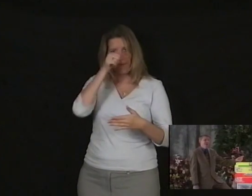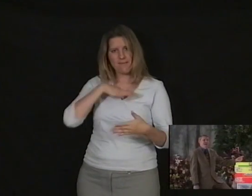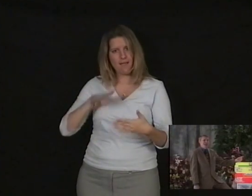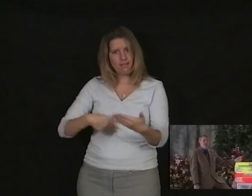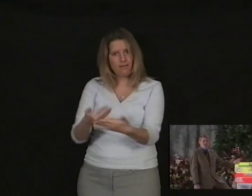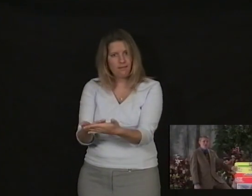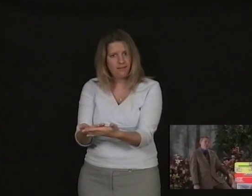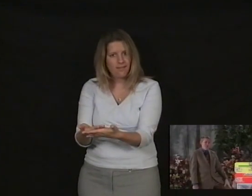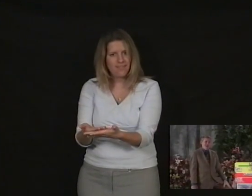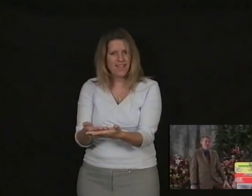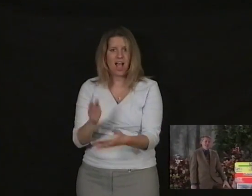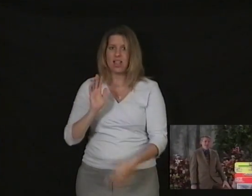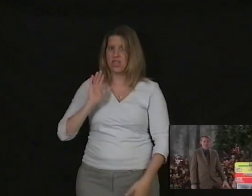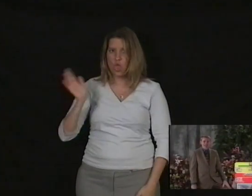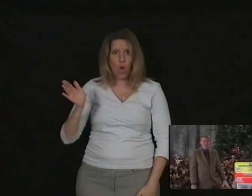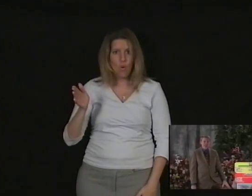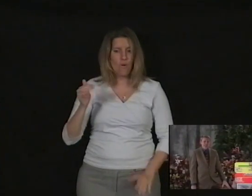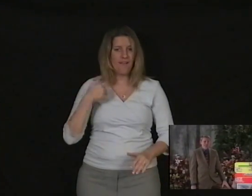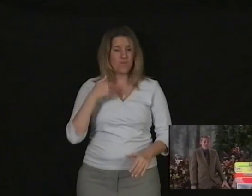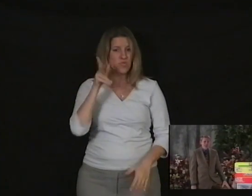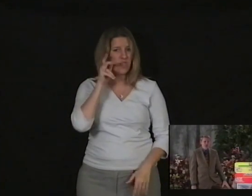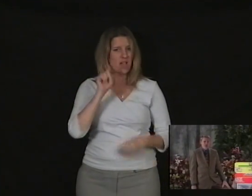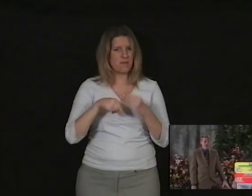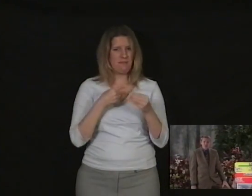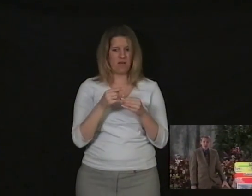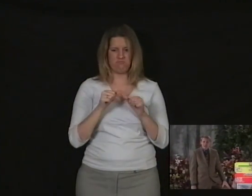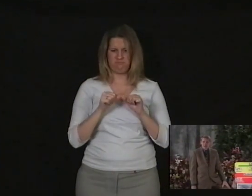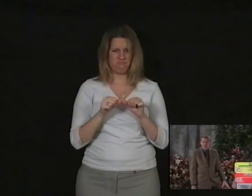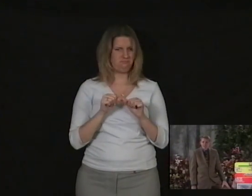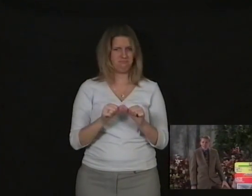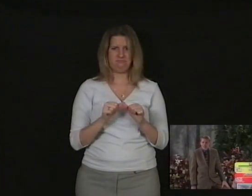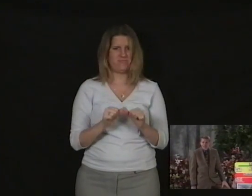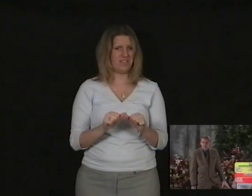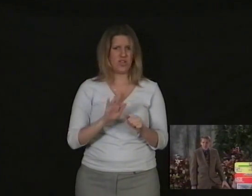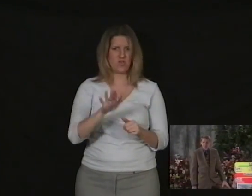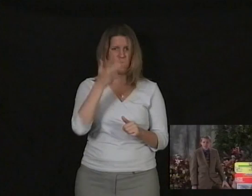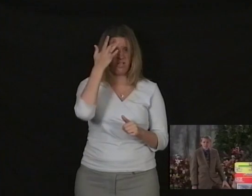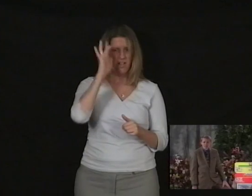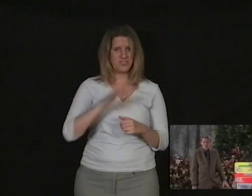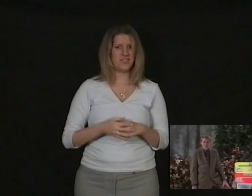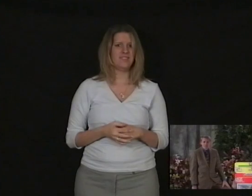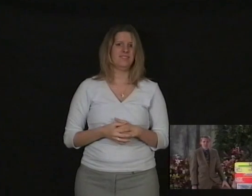Hello, have you thought about the inconsistency in your logic?